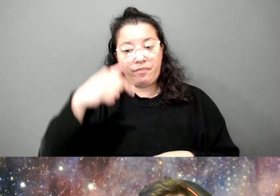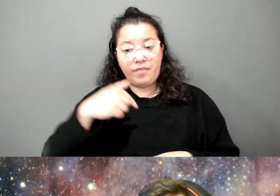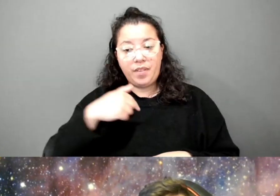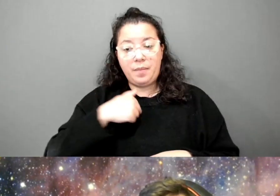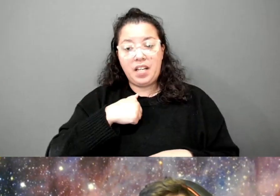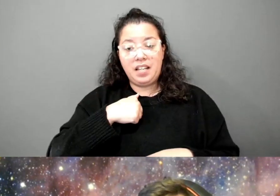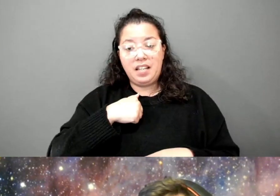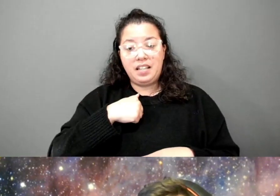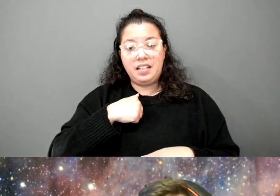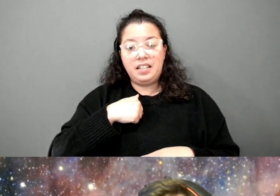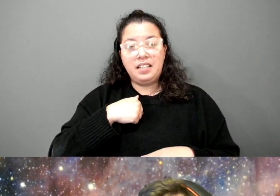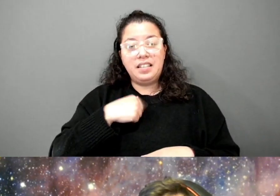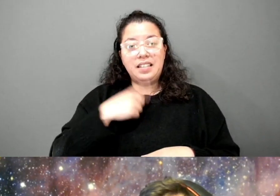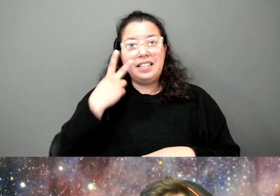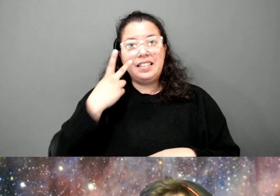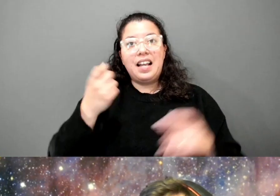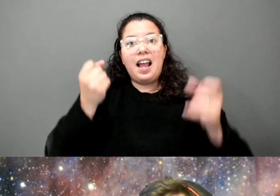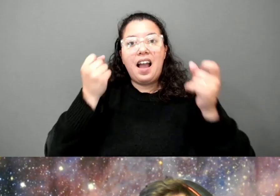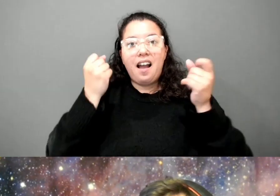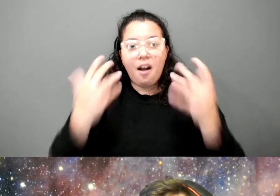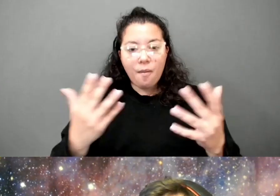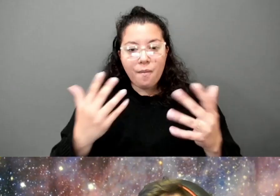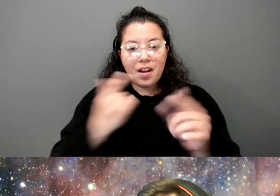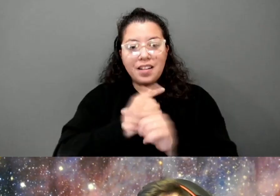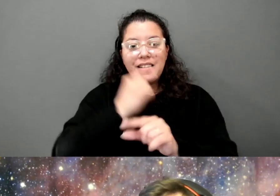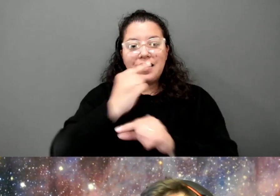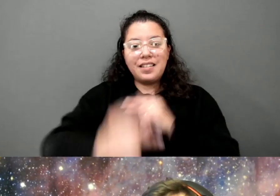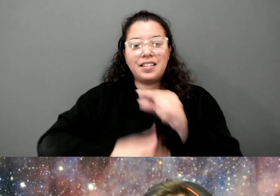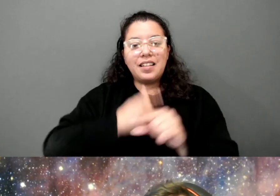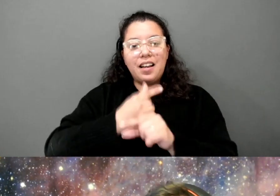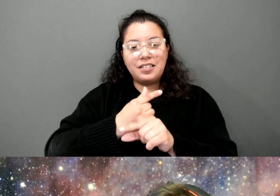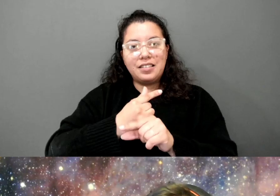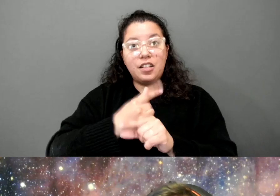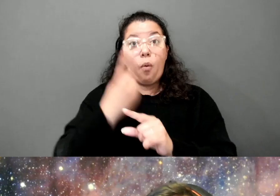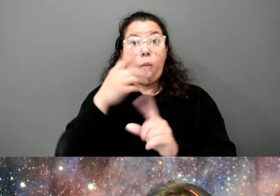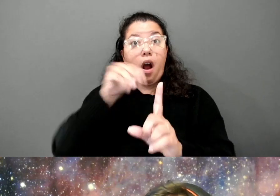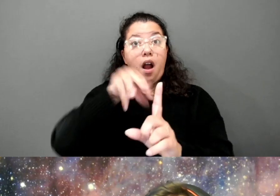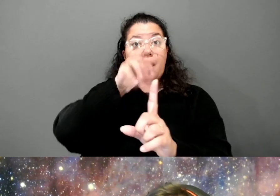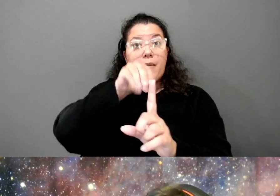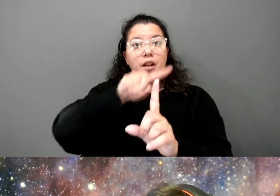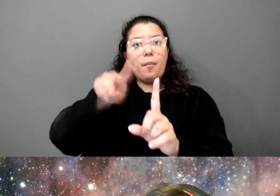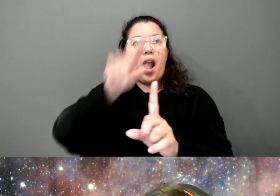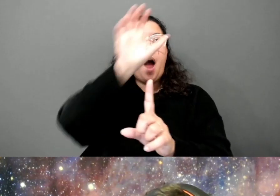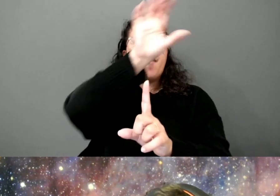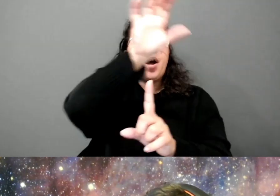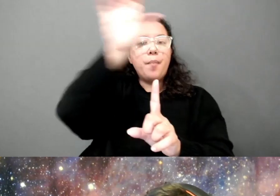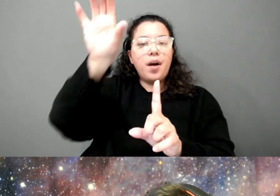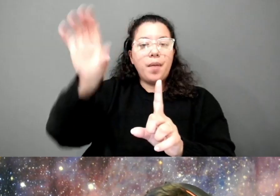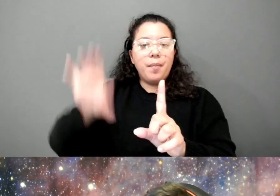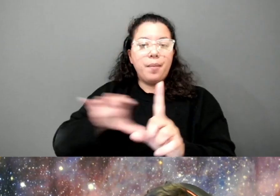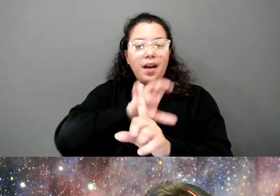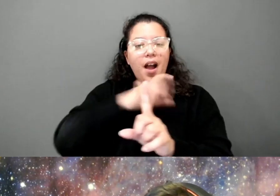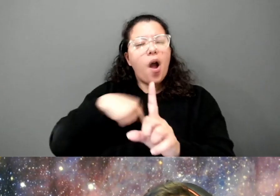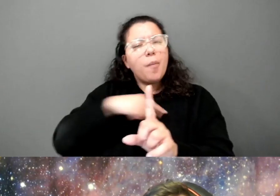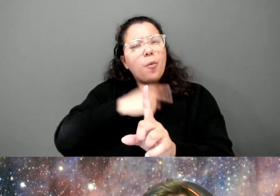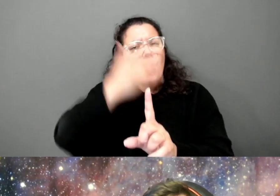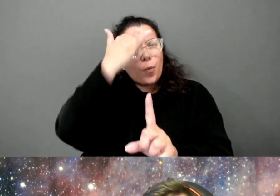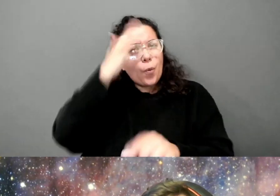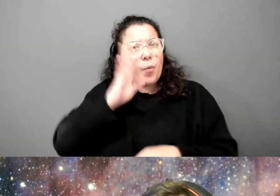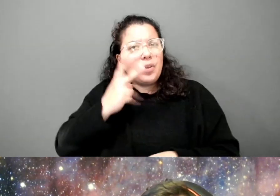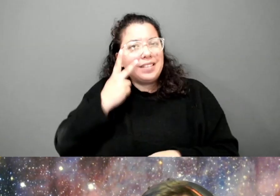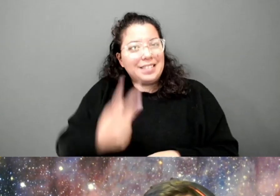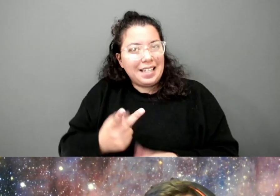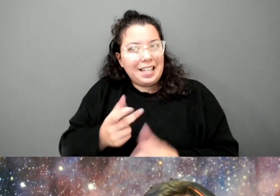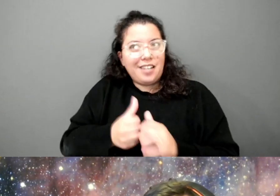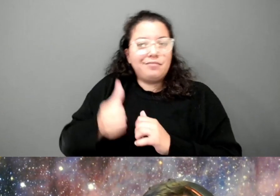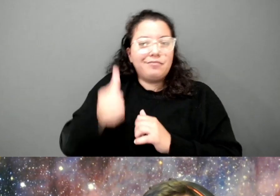in the background of other images. And we knew that Webb was going to see a lot of galaxies in the distant universe. And that's one of the